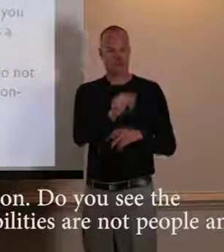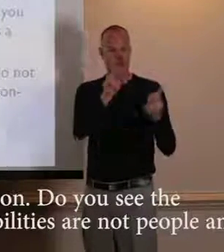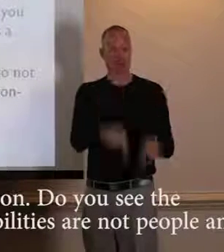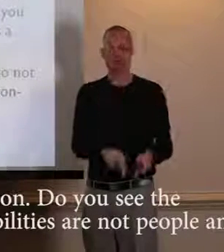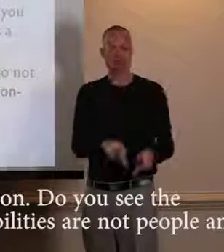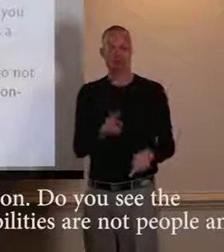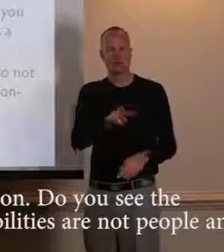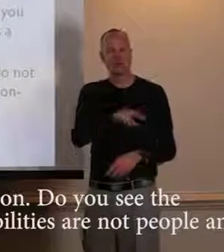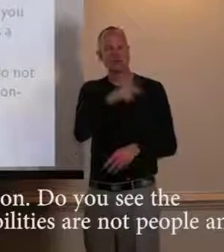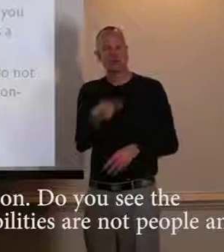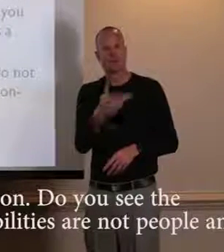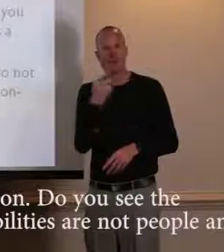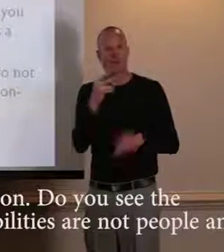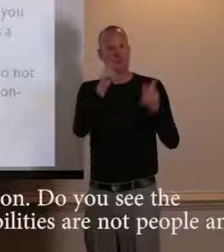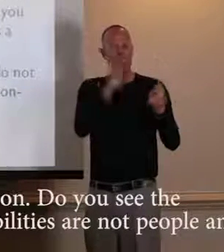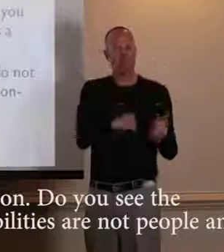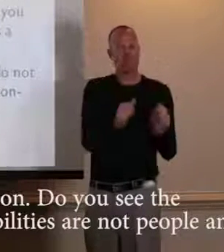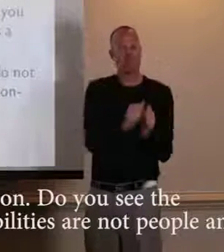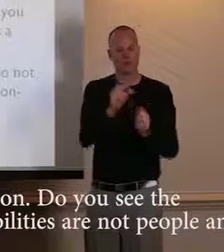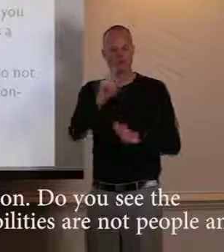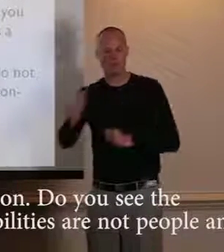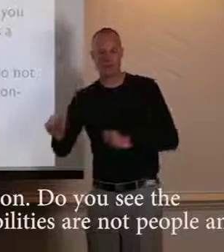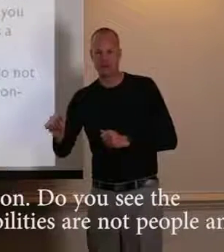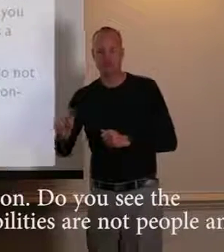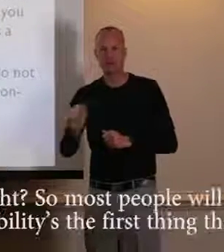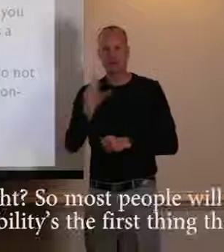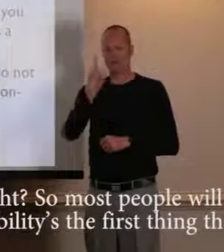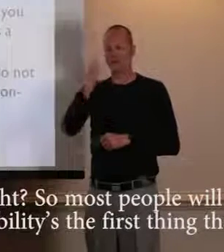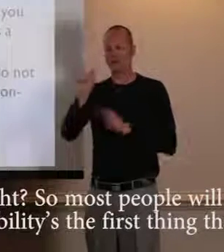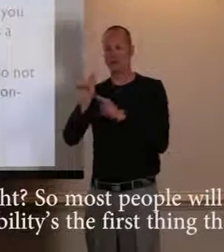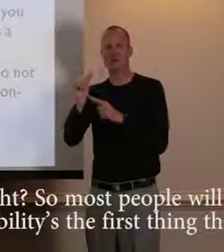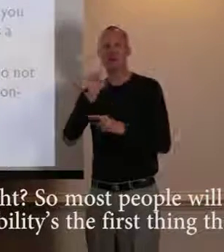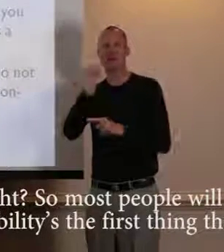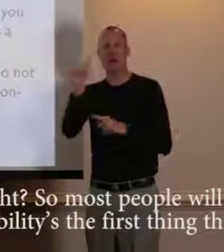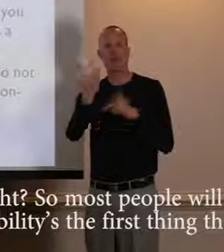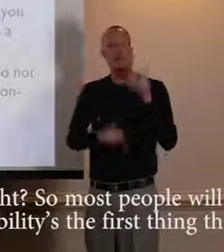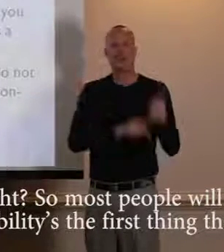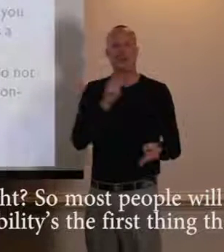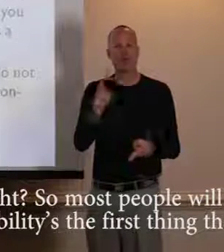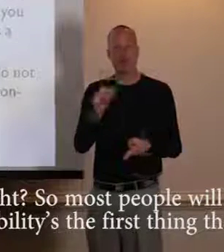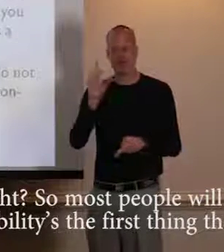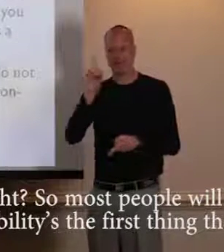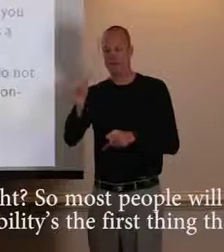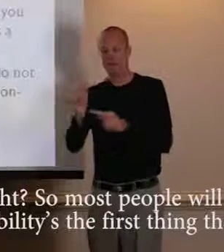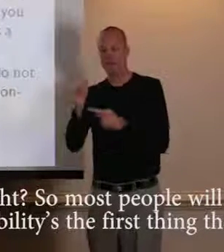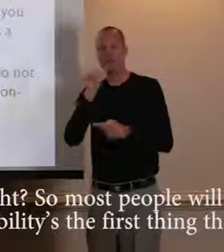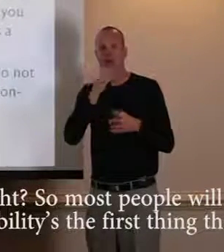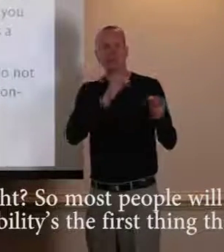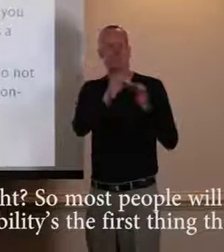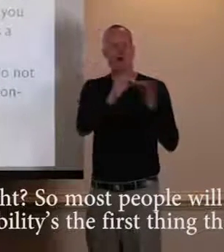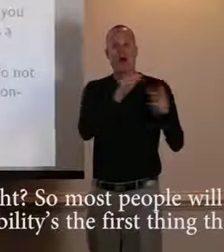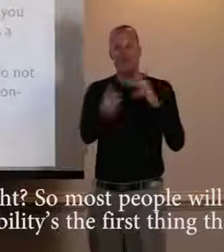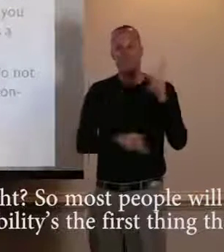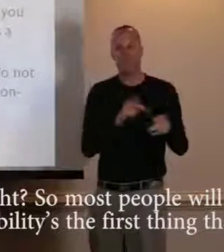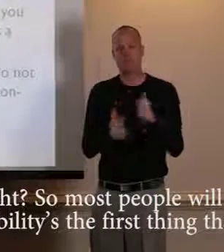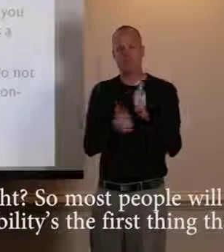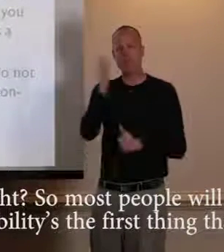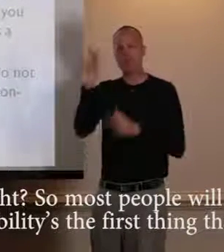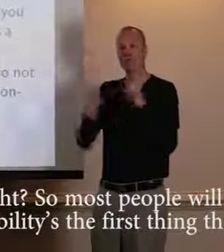So basically, disabilities are not people and they do not define people, right? So most people will tell you, like, yes, maybe